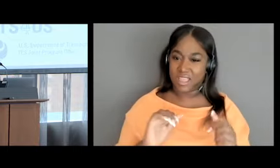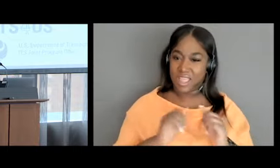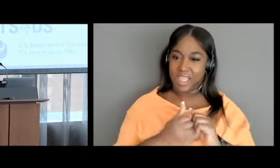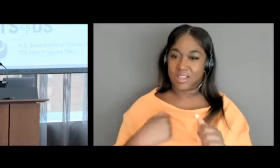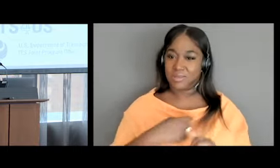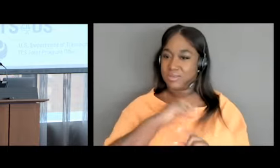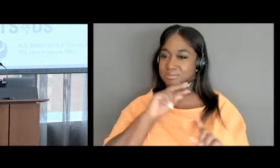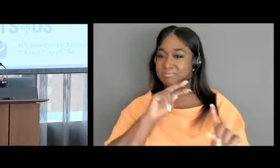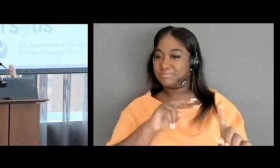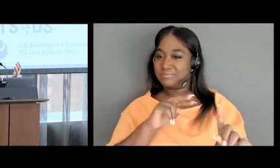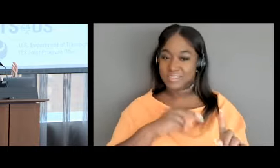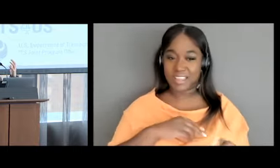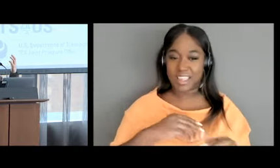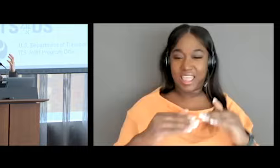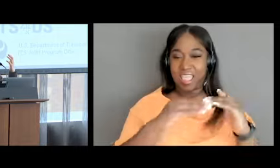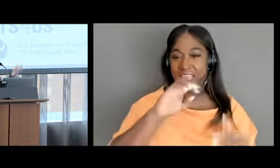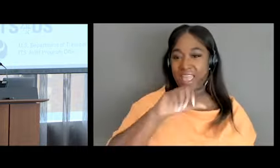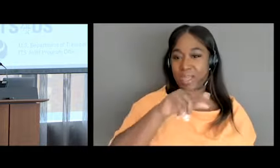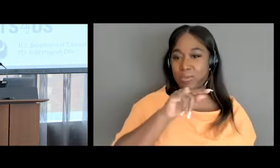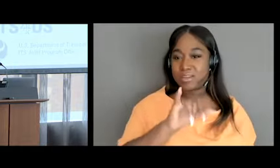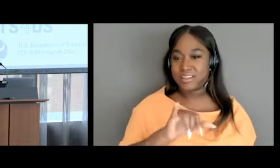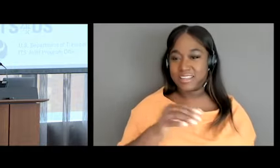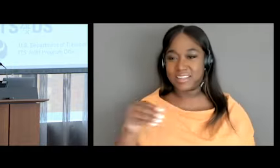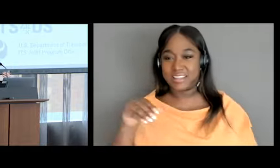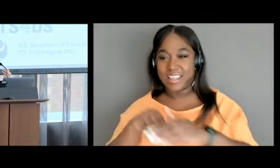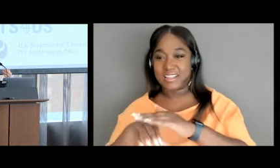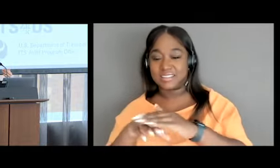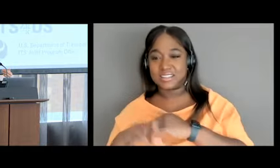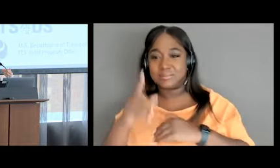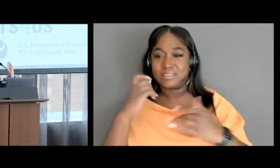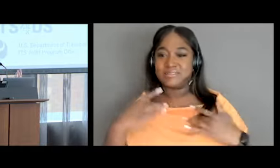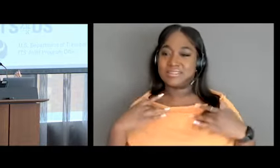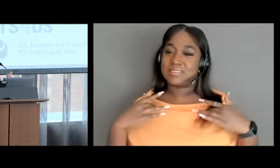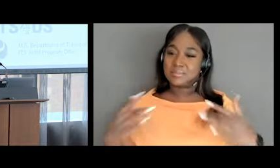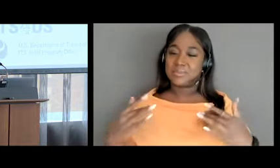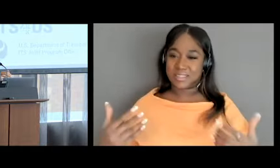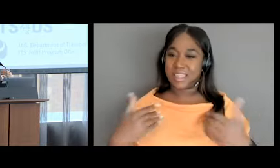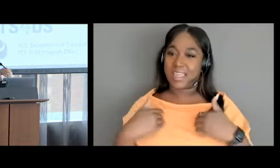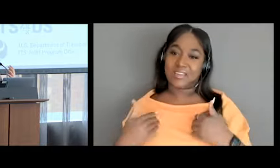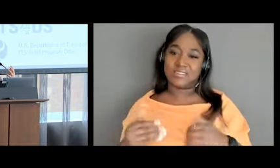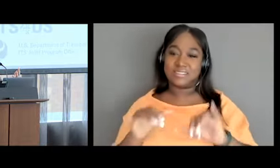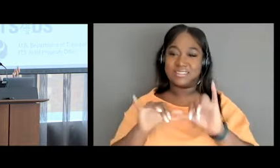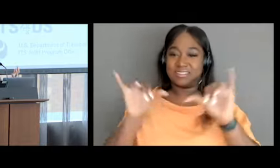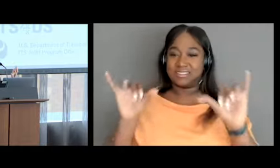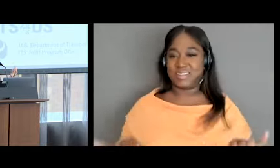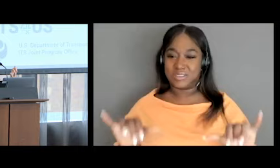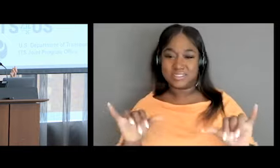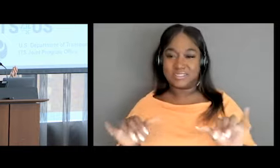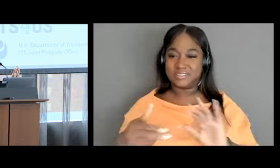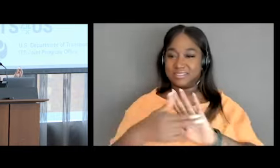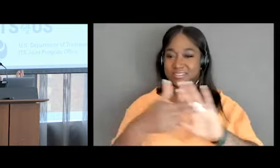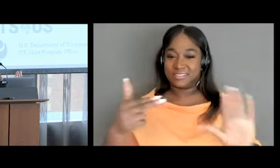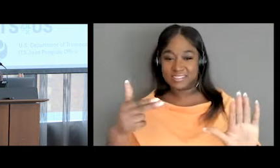are beholden to some kind of institutional edict, right? Even the